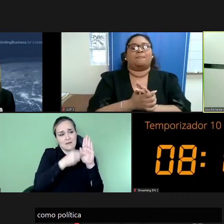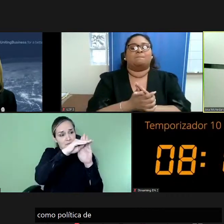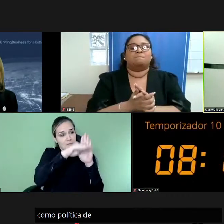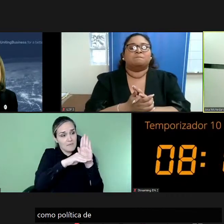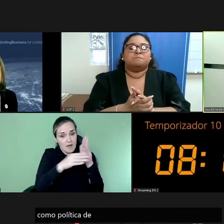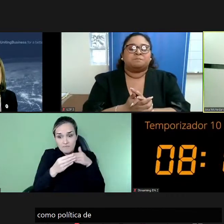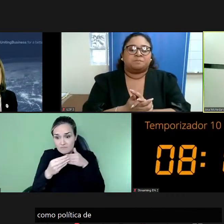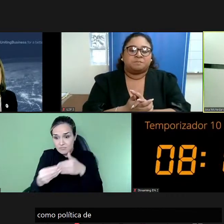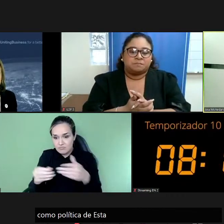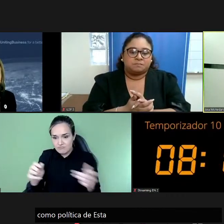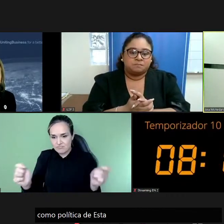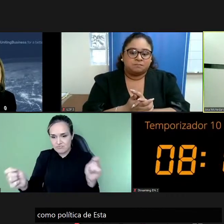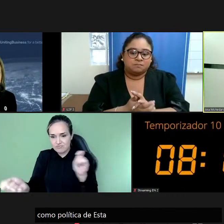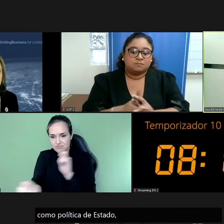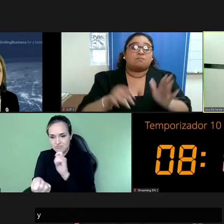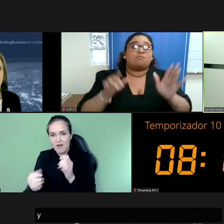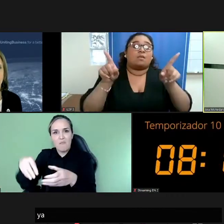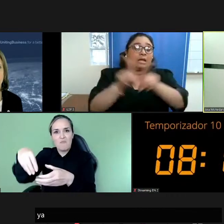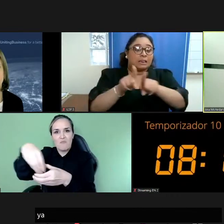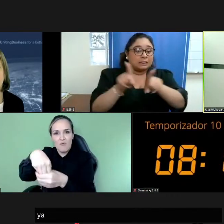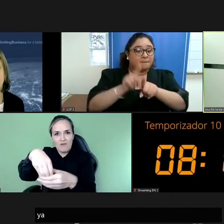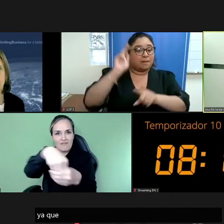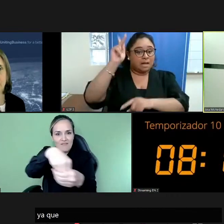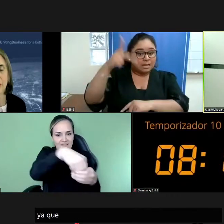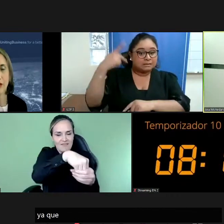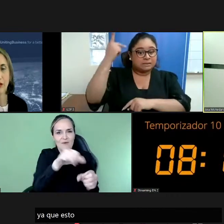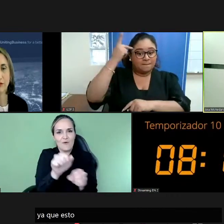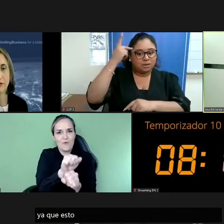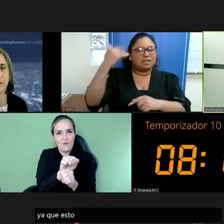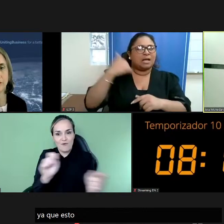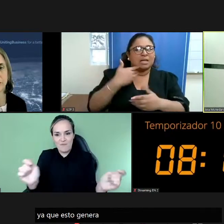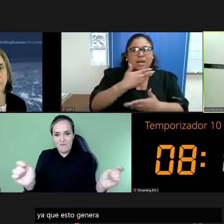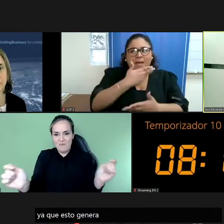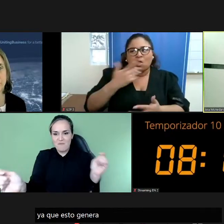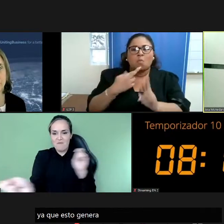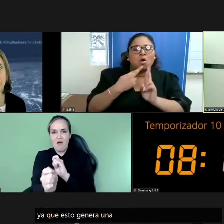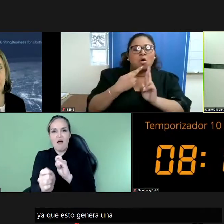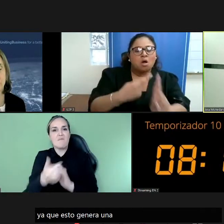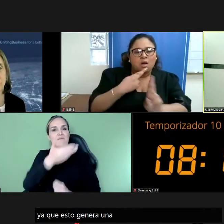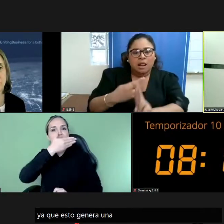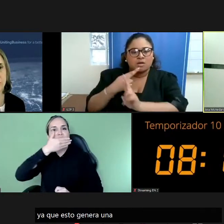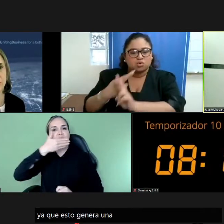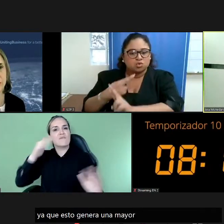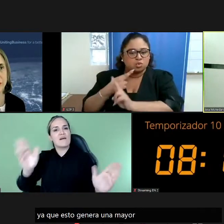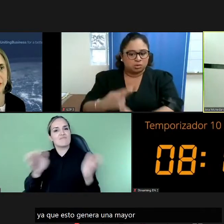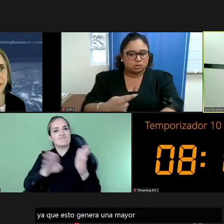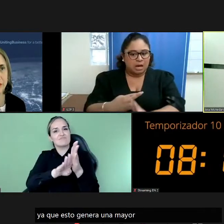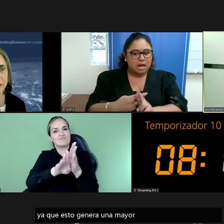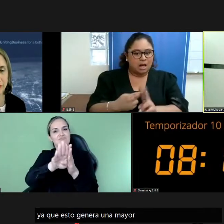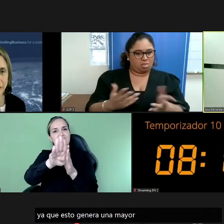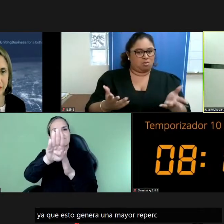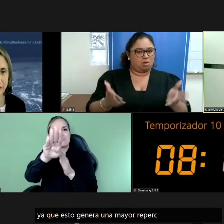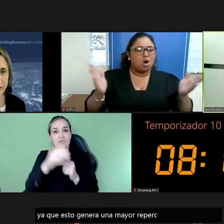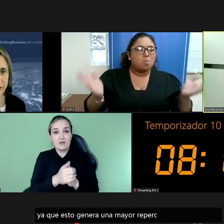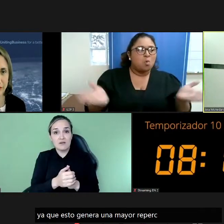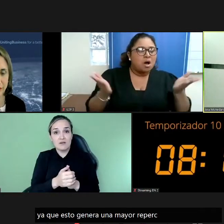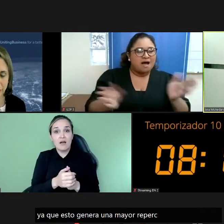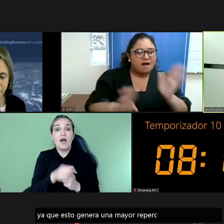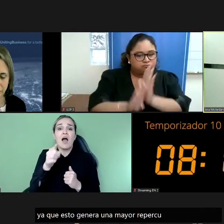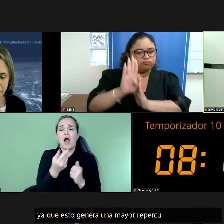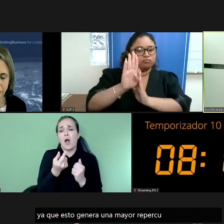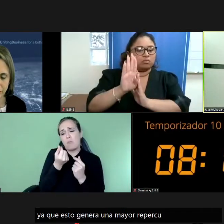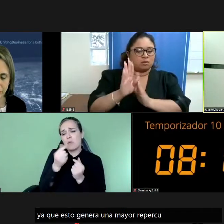have it's been shown that this active employment policies have better results and even